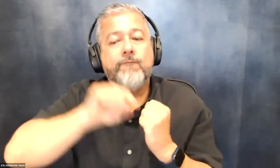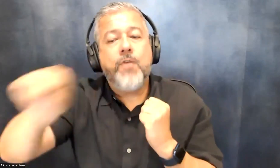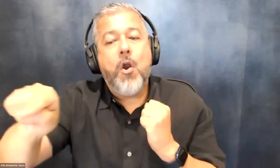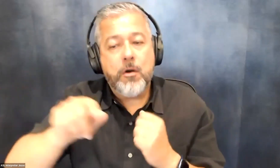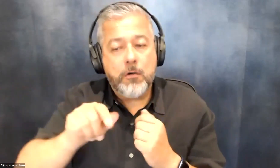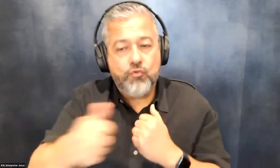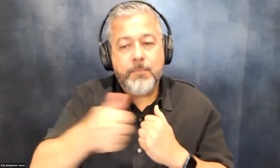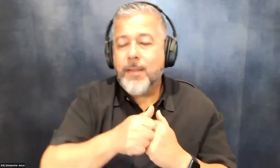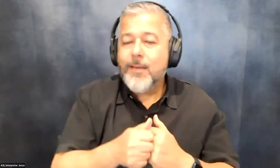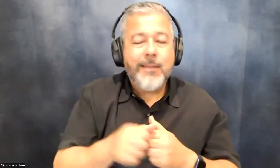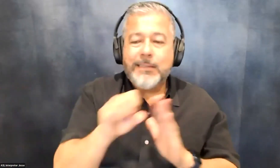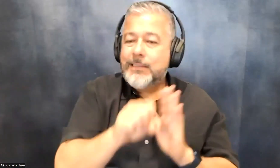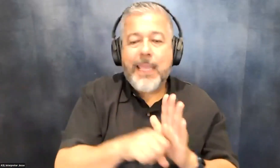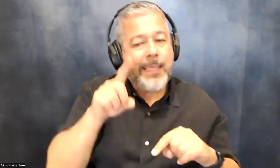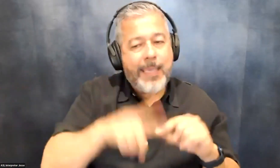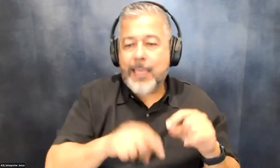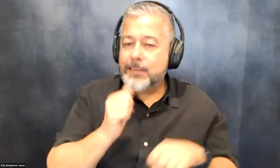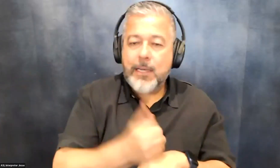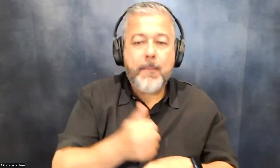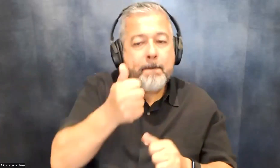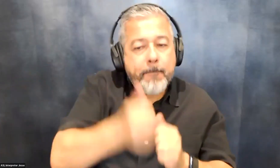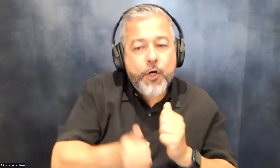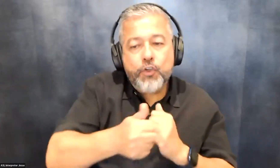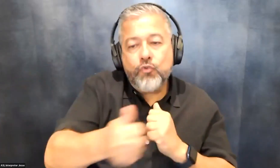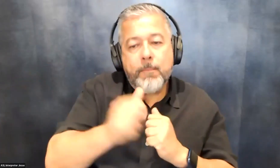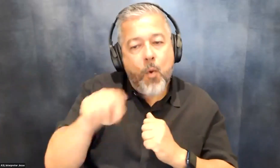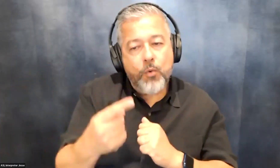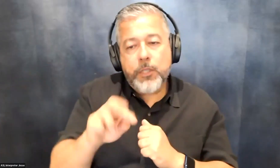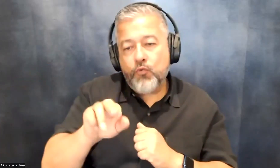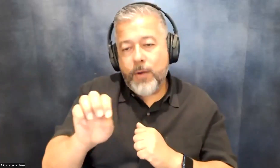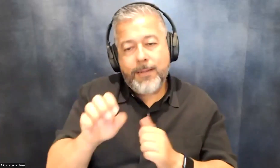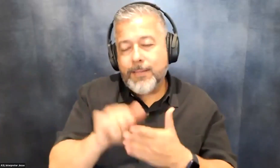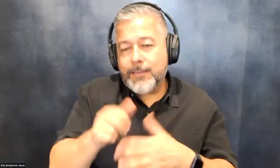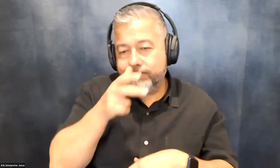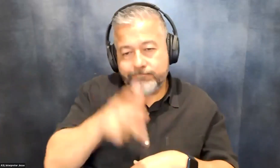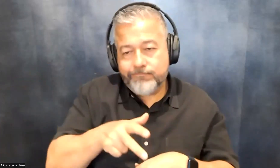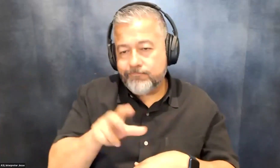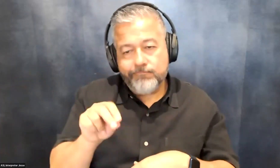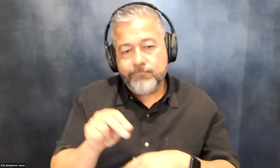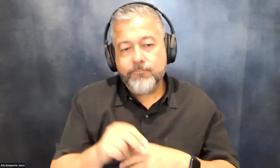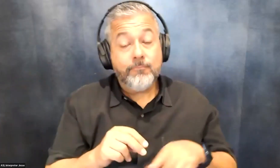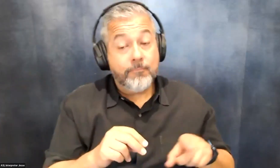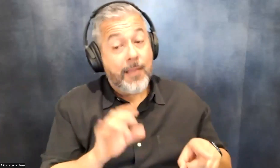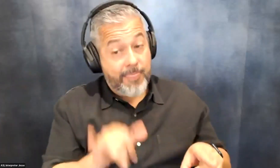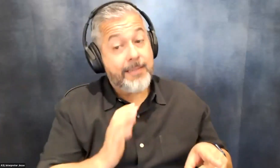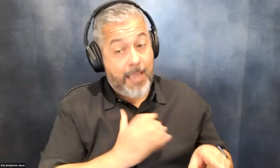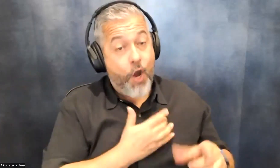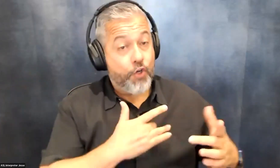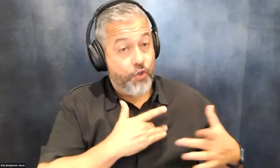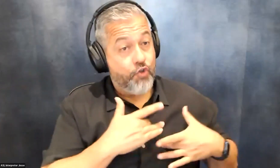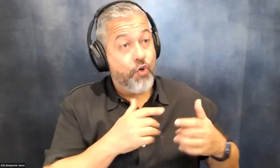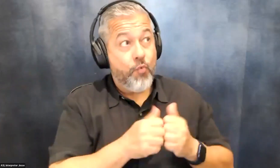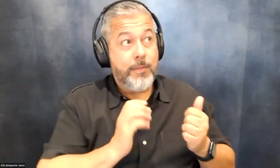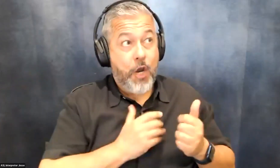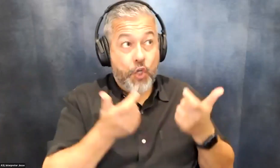can't do a per trip only rate. This is especially a concern of ours, right? With our huge catchment area. We